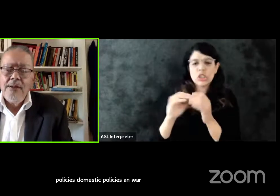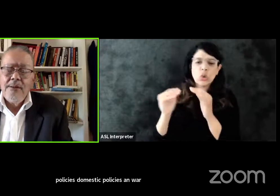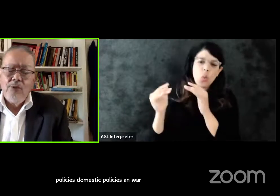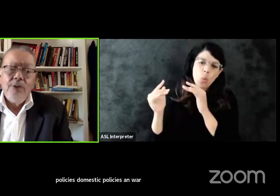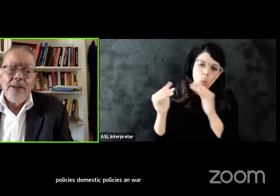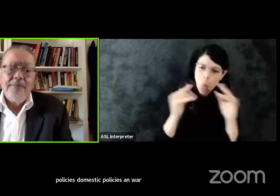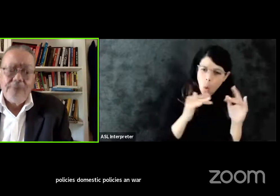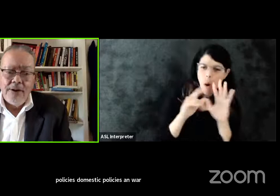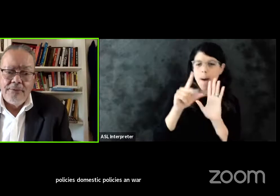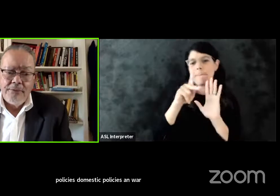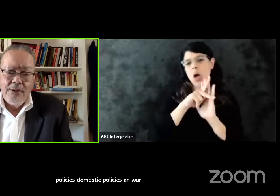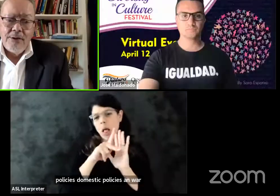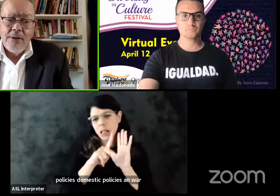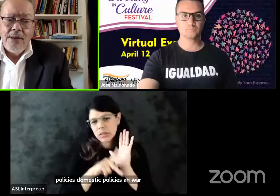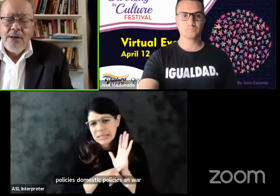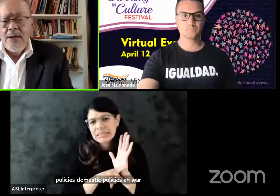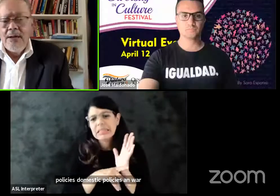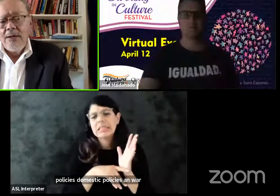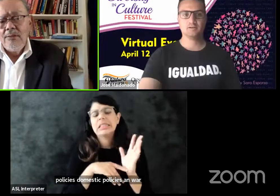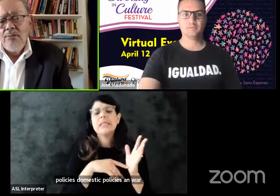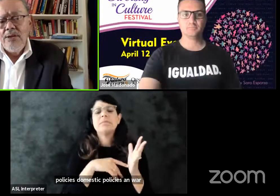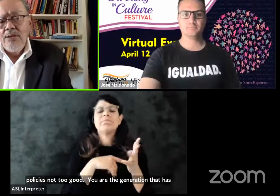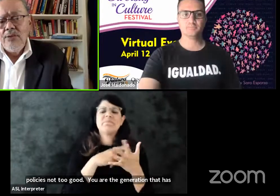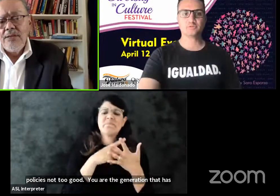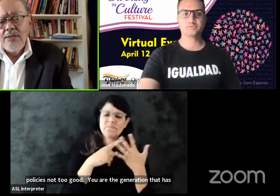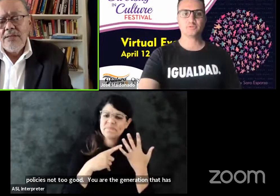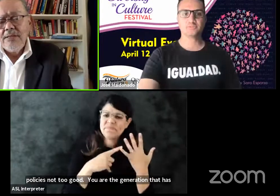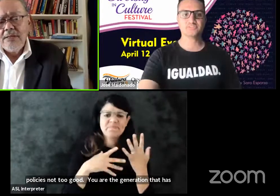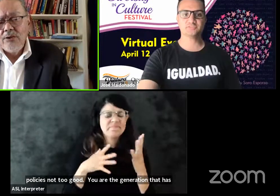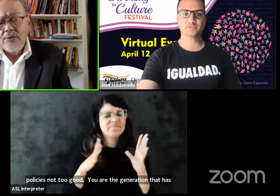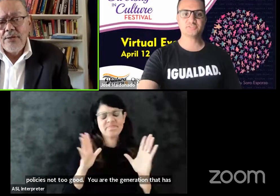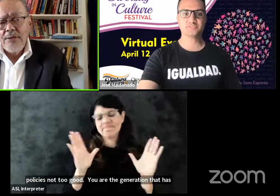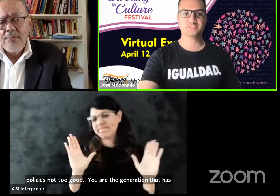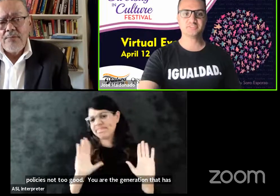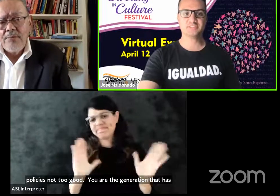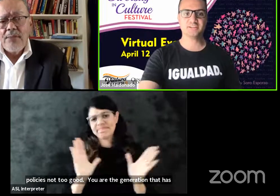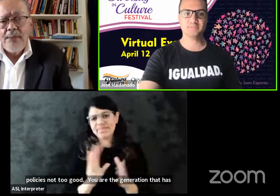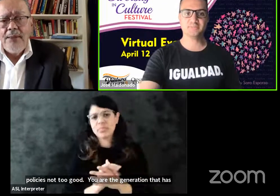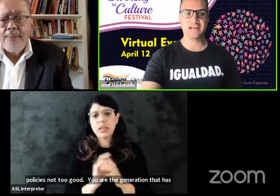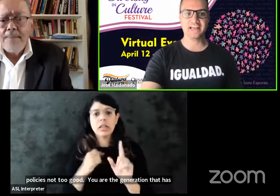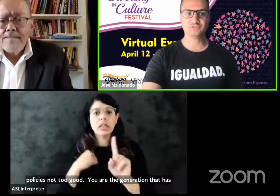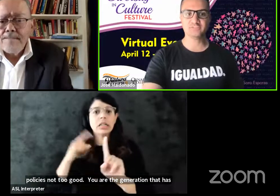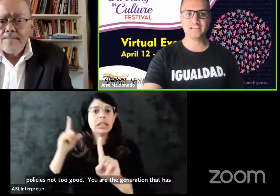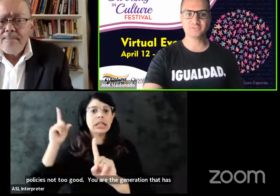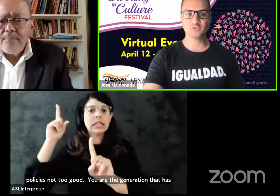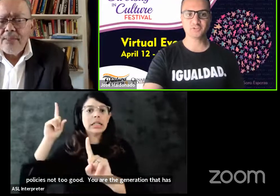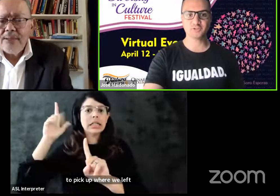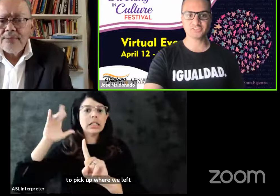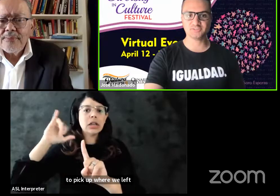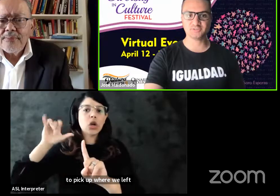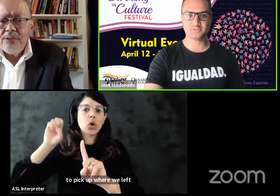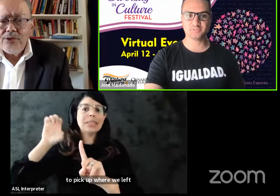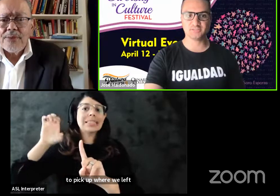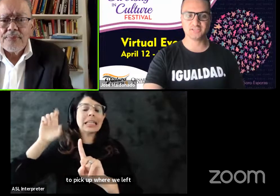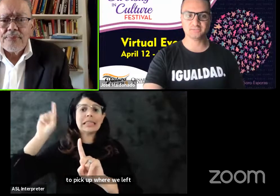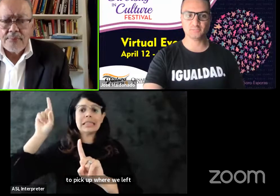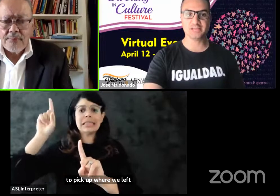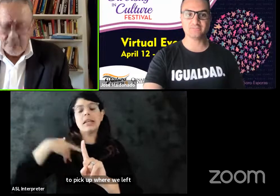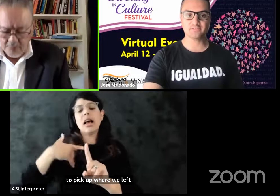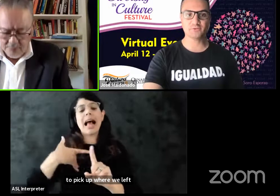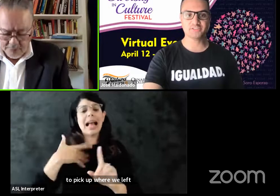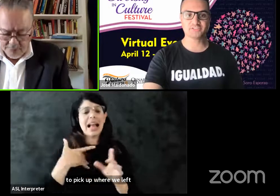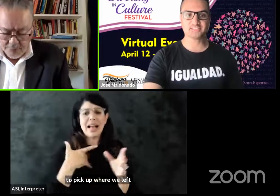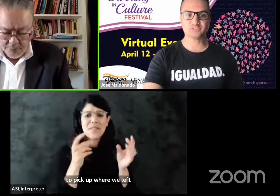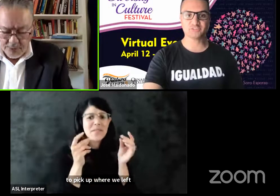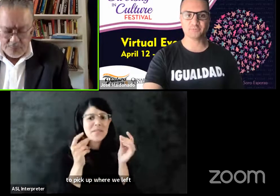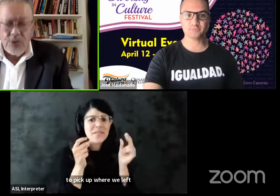up where we left off. We set the tone. I actually have a quick question from. We have a